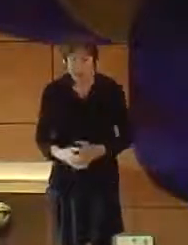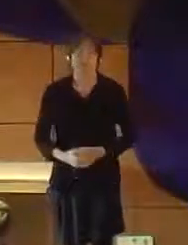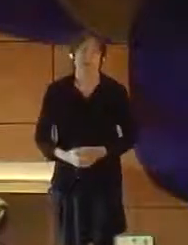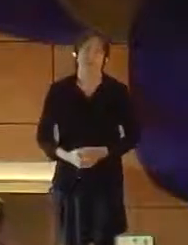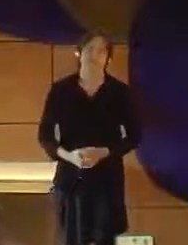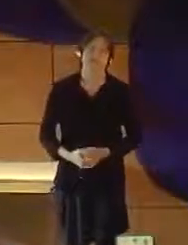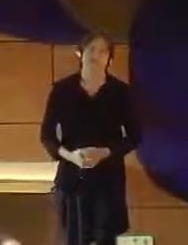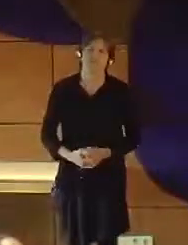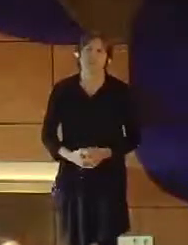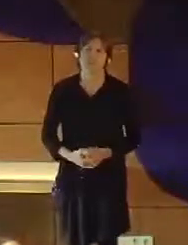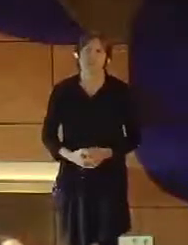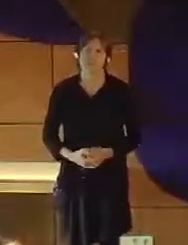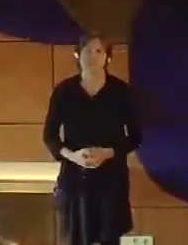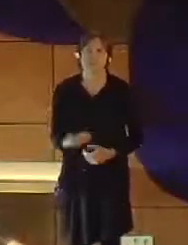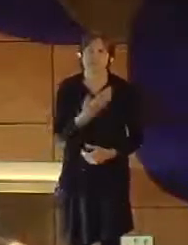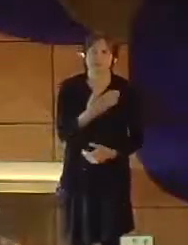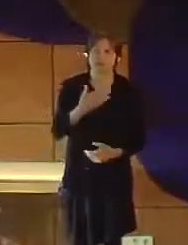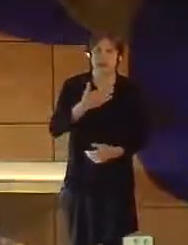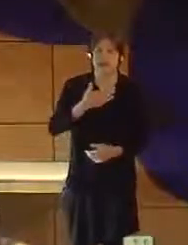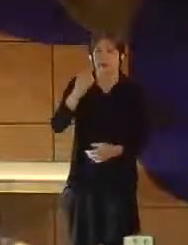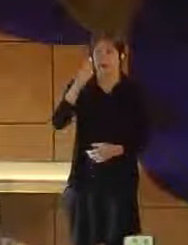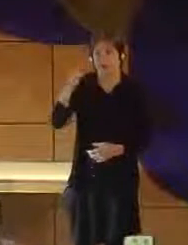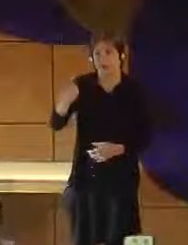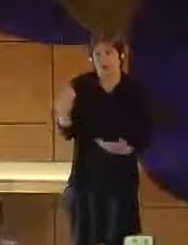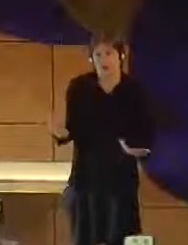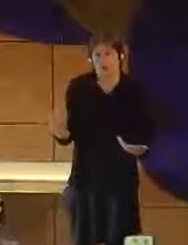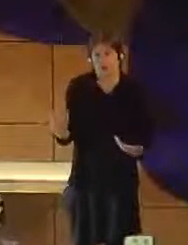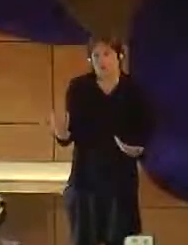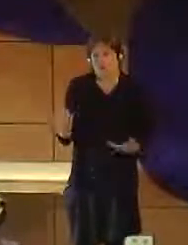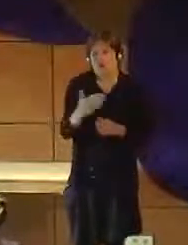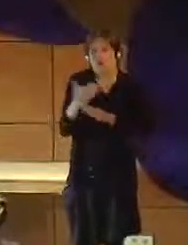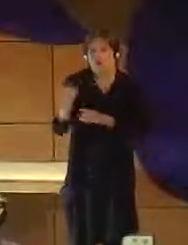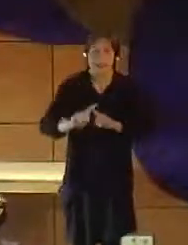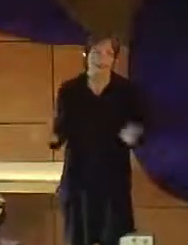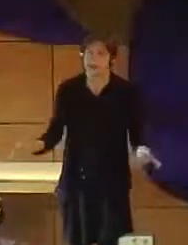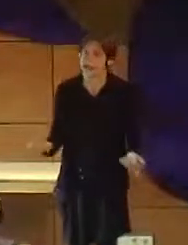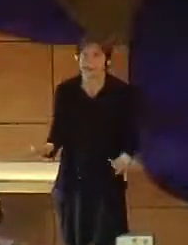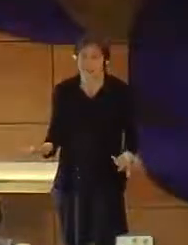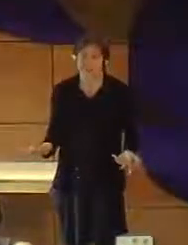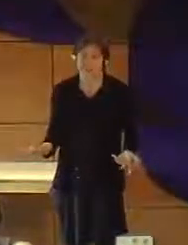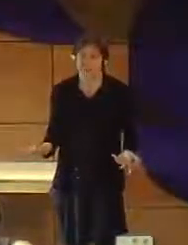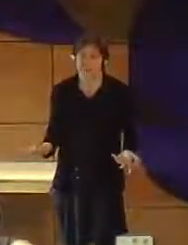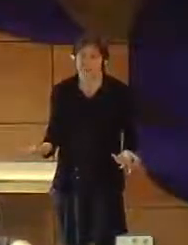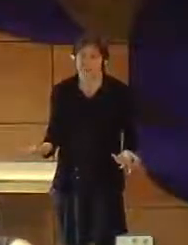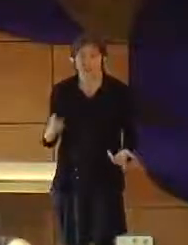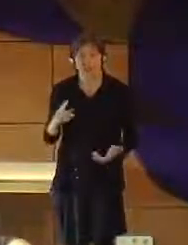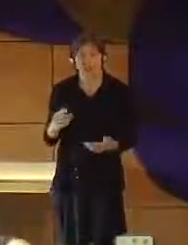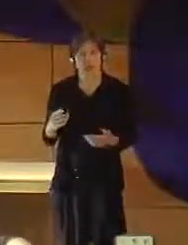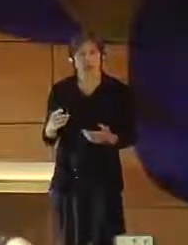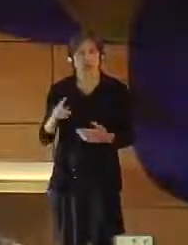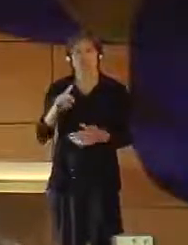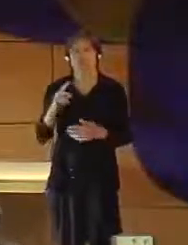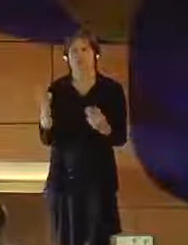think my attitude is it's never too late. Okay? In the same way as if you're having behavioral problems with sex hormones,